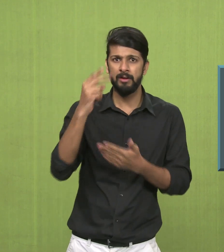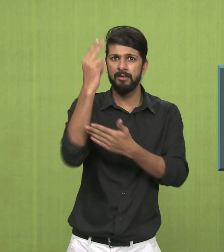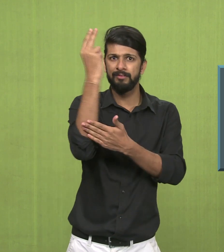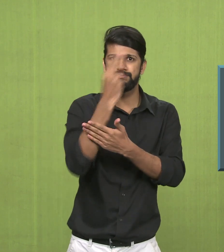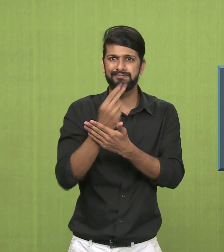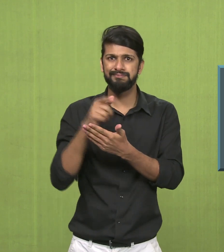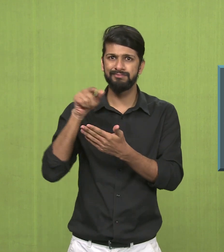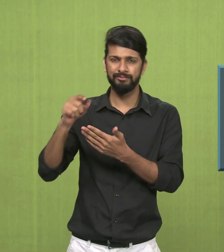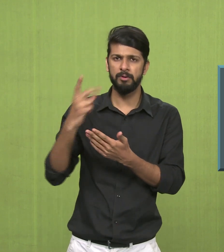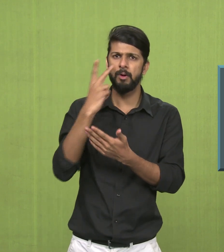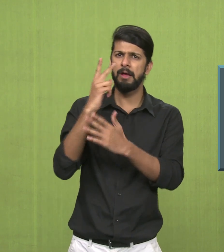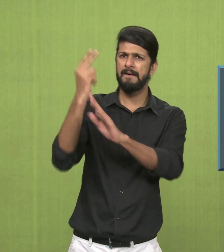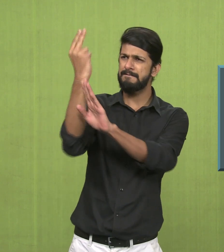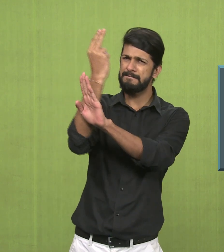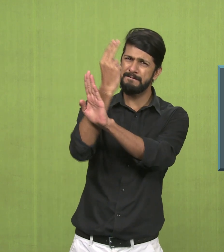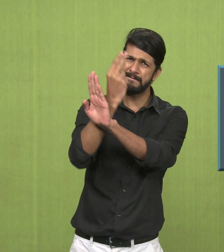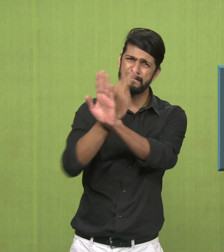In the Mother Teresa series,